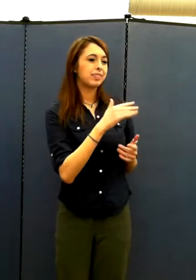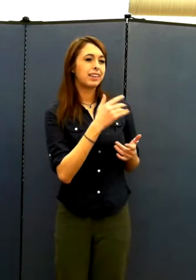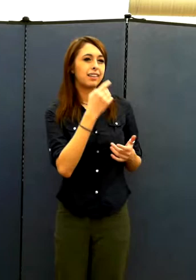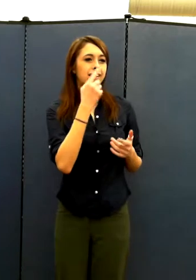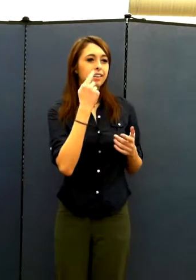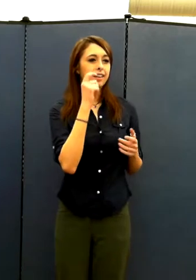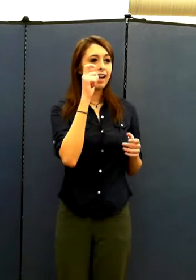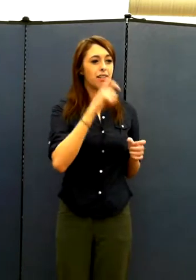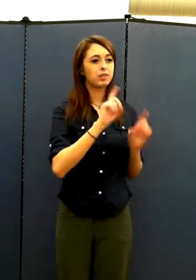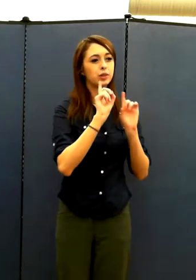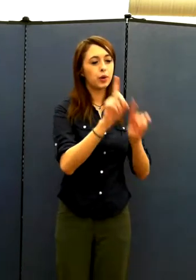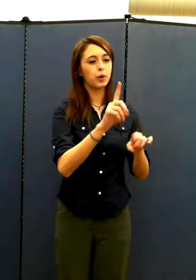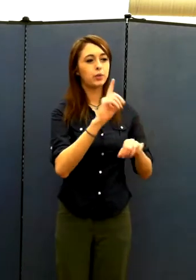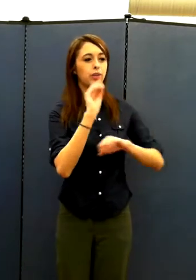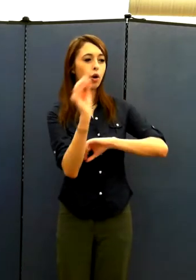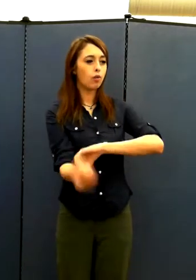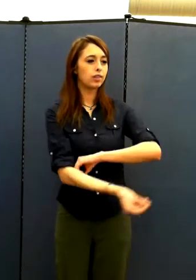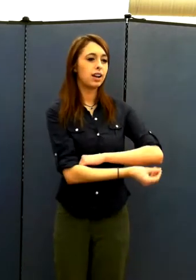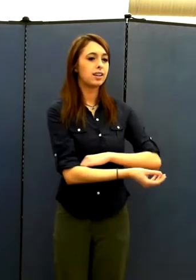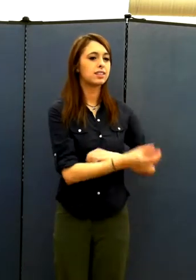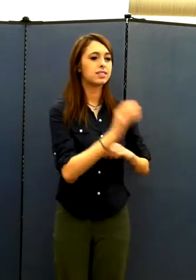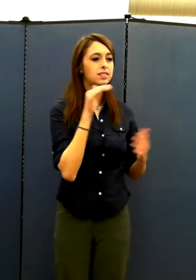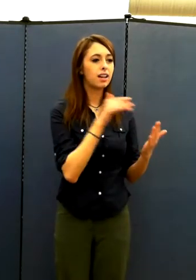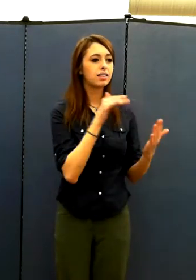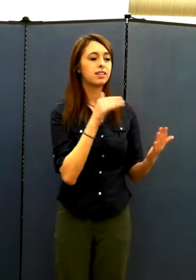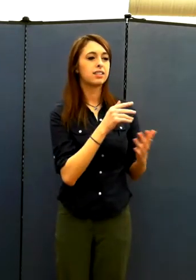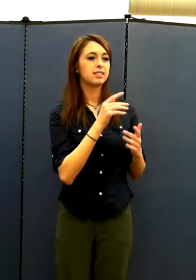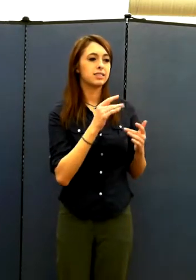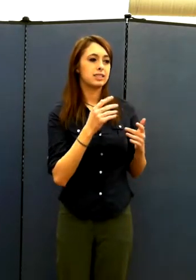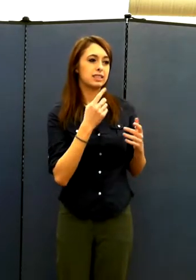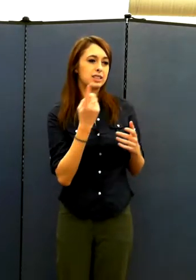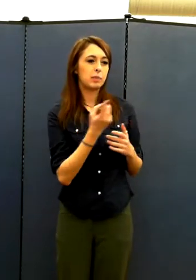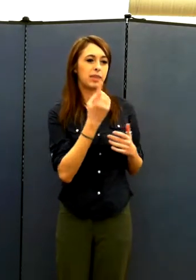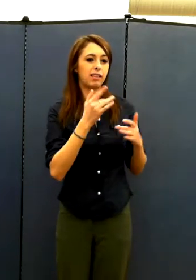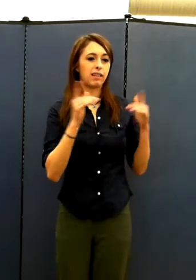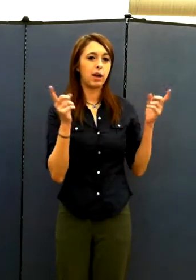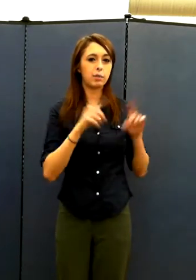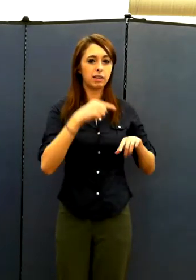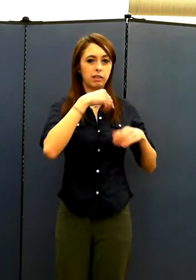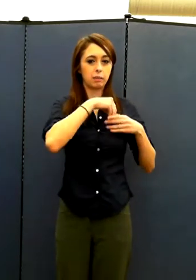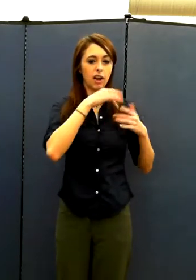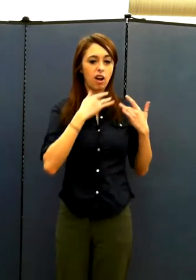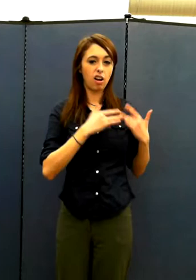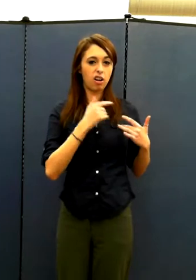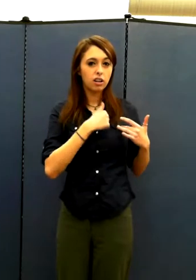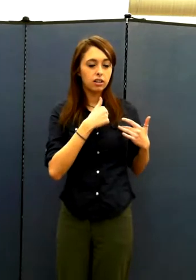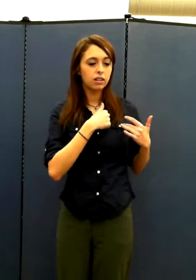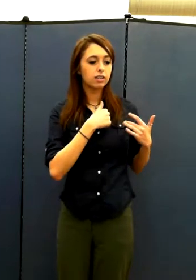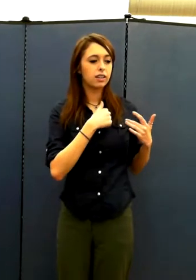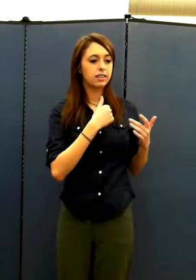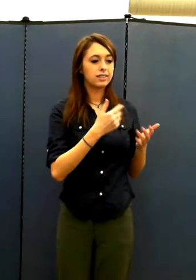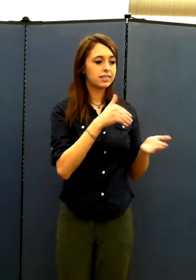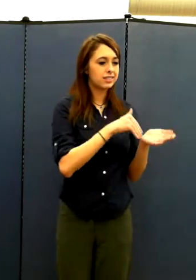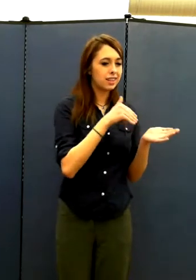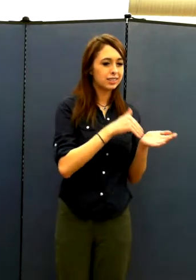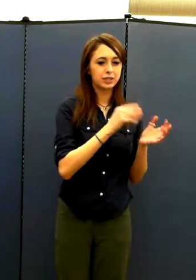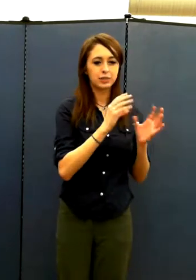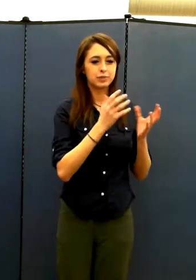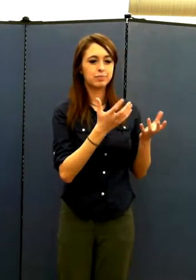there's something going on with my heart. But the doctor's office that I go through, they don't want to hire an interpreter overnight.